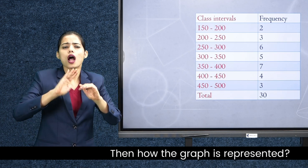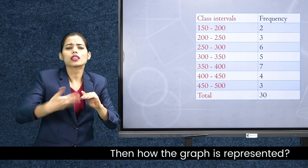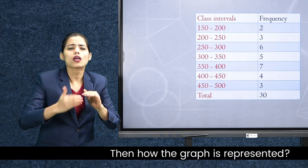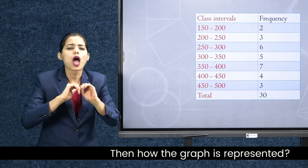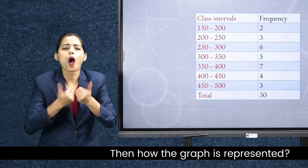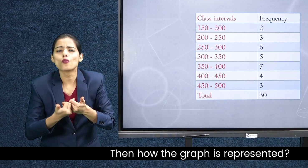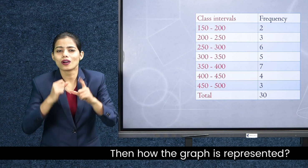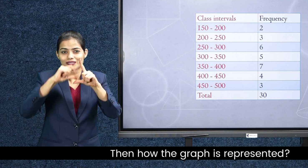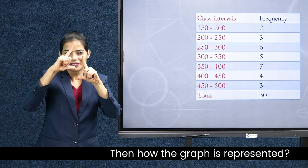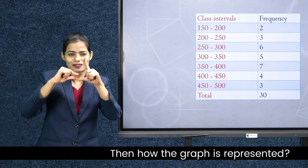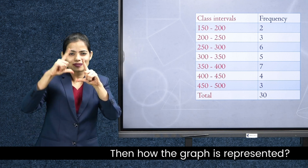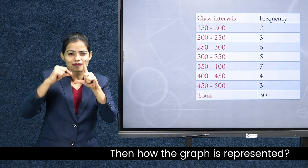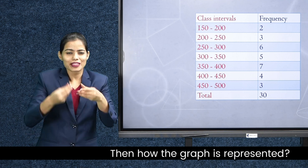Then how the graph is represented?